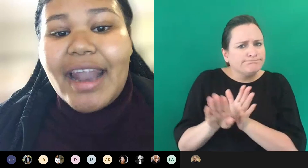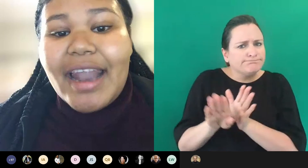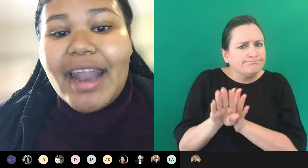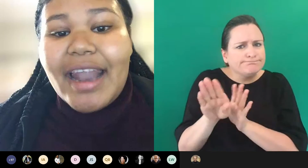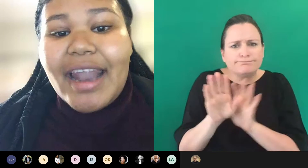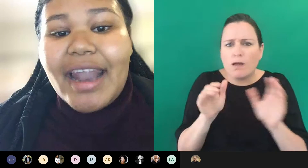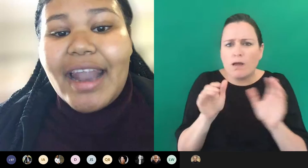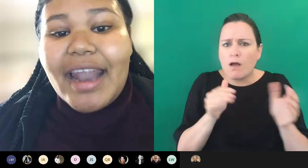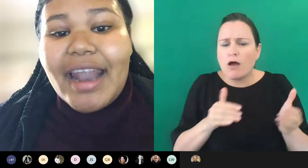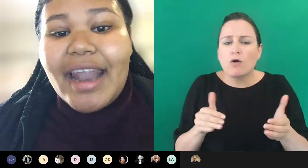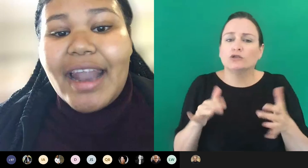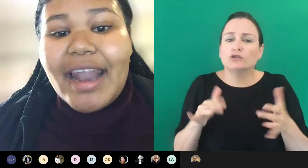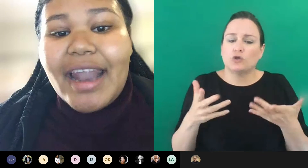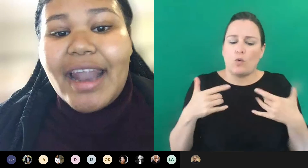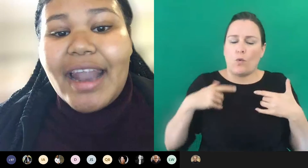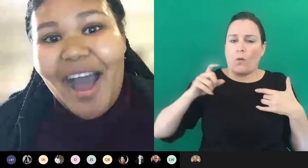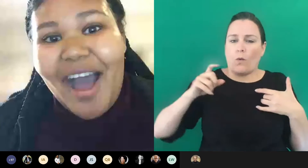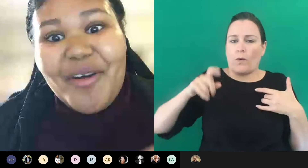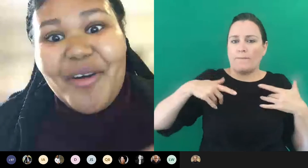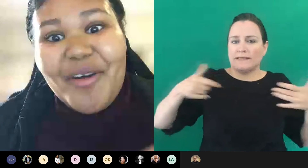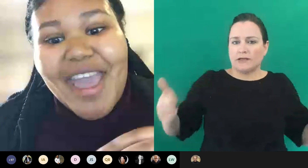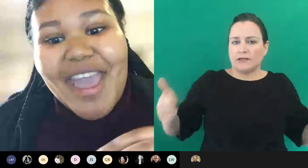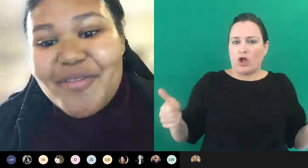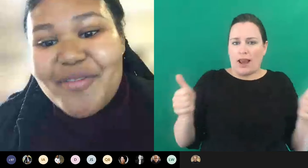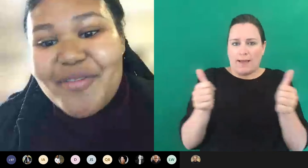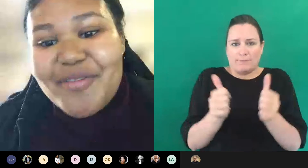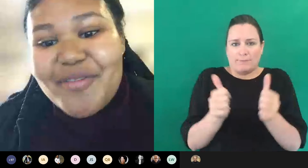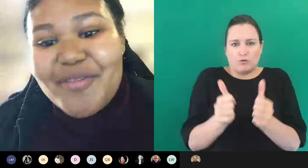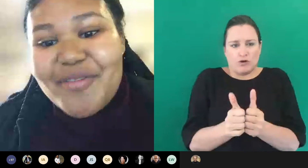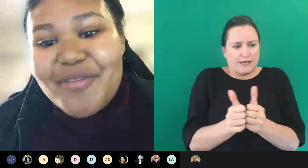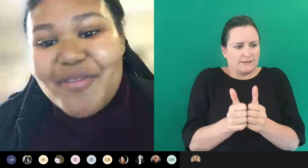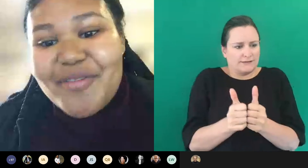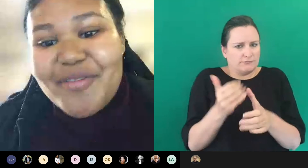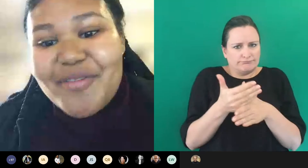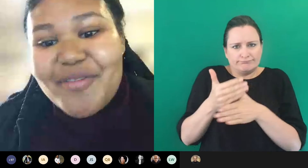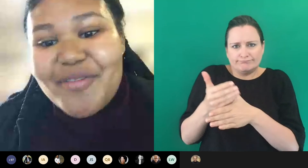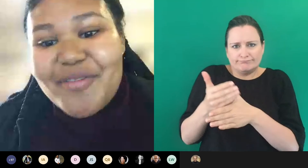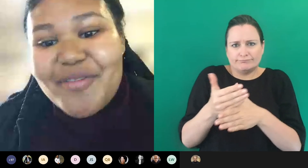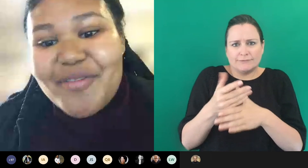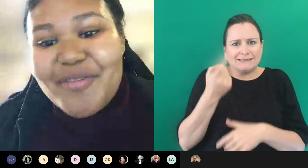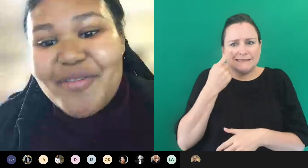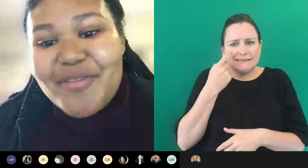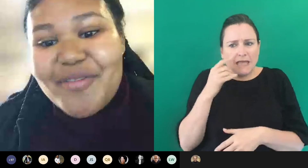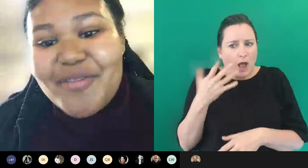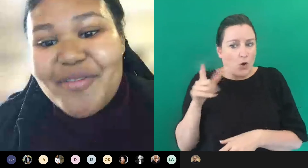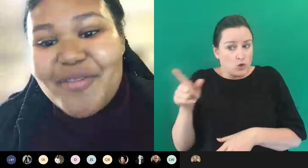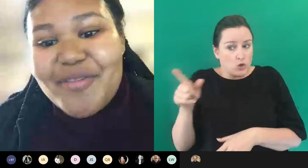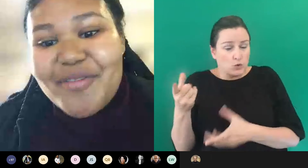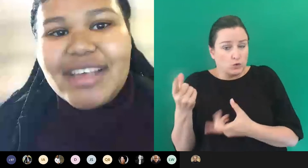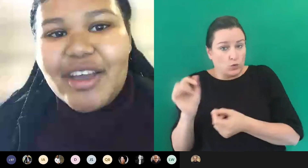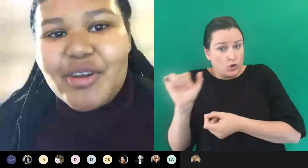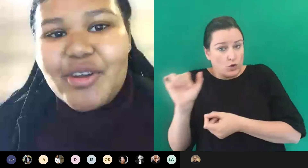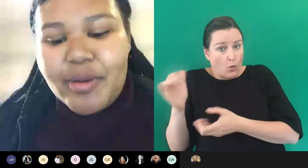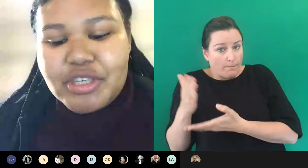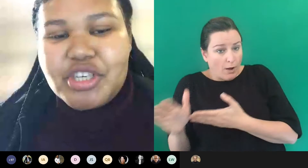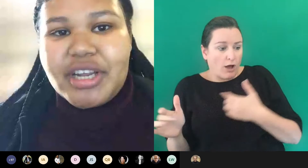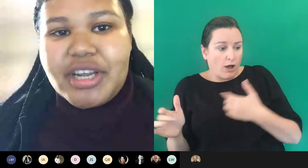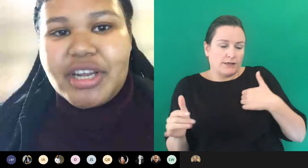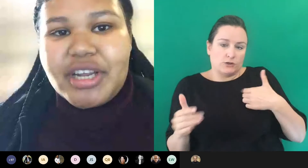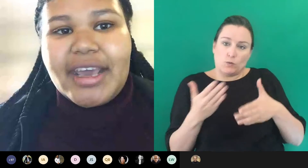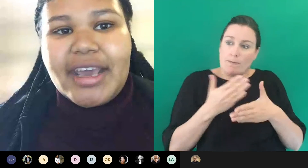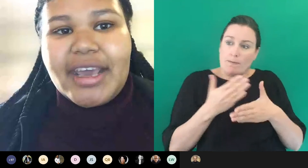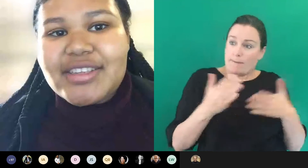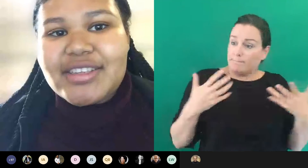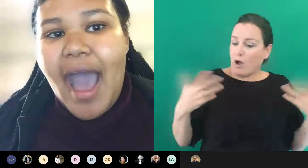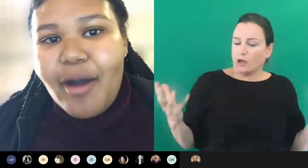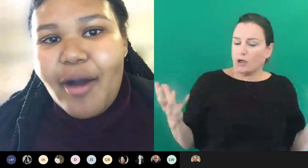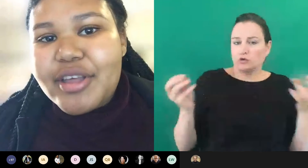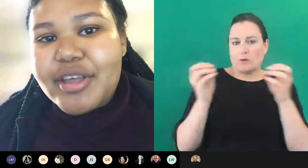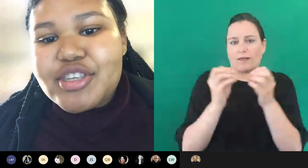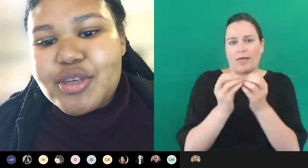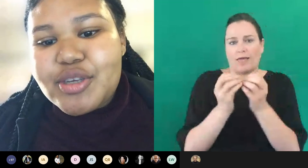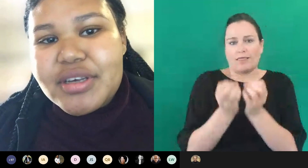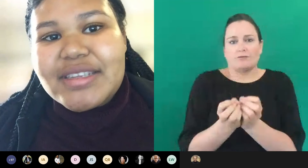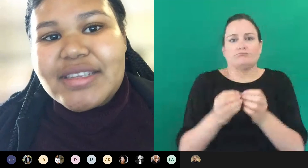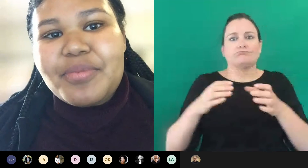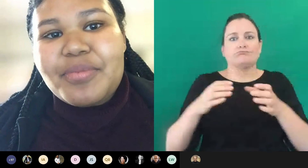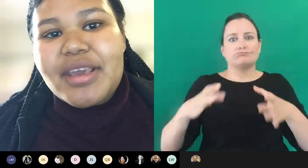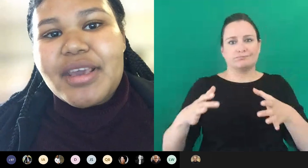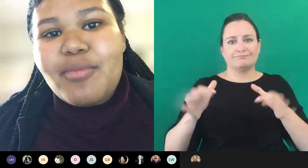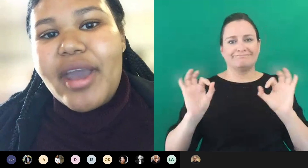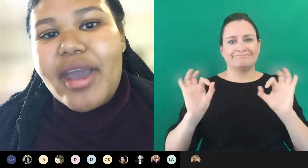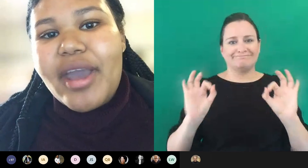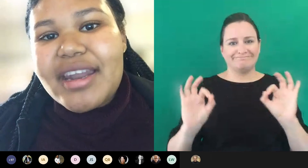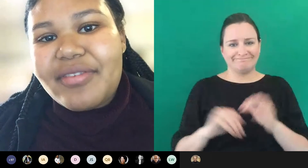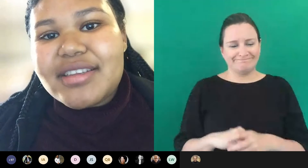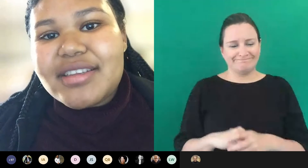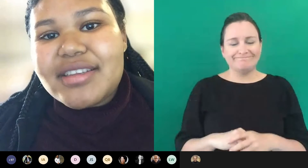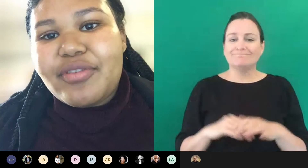approach. So again, just focus on how everyone can do their part. And then the second question is, how can students